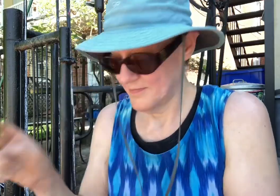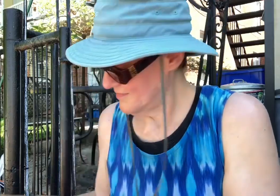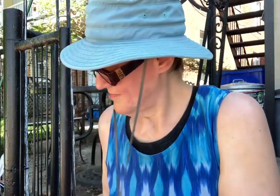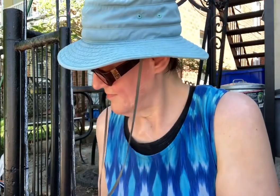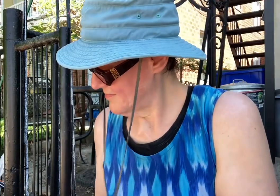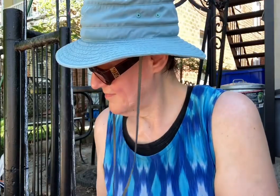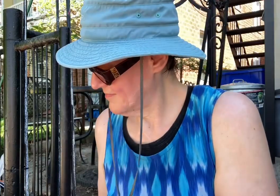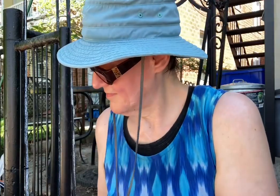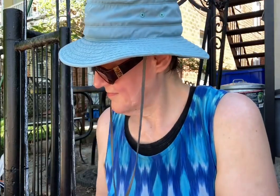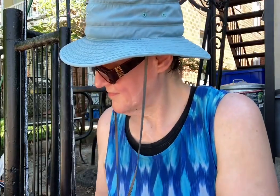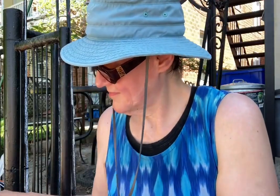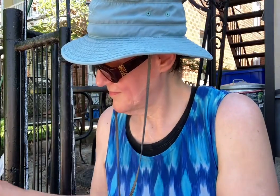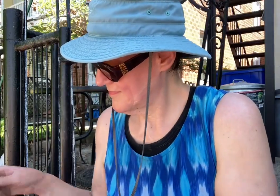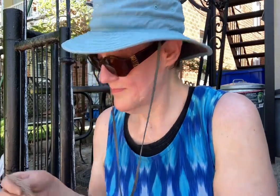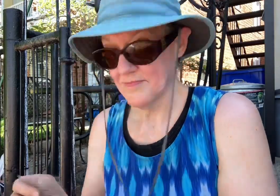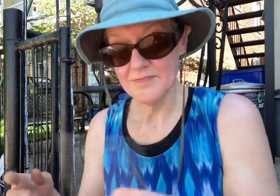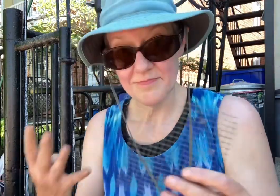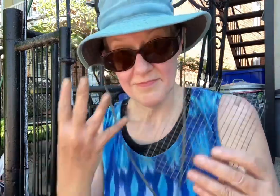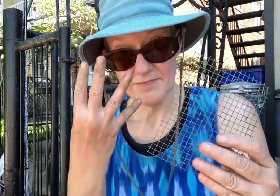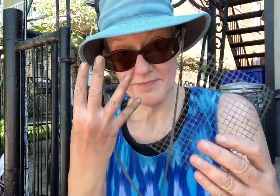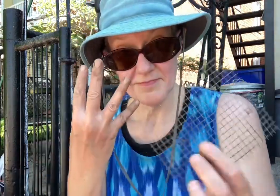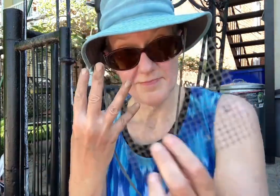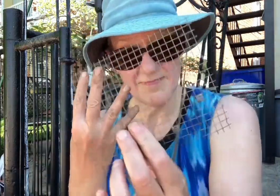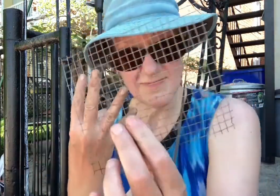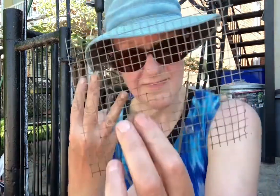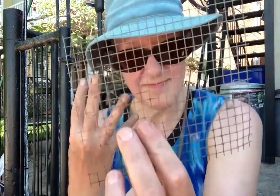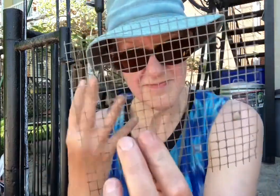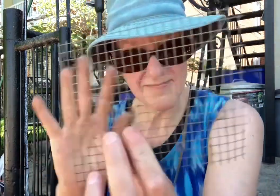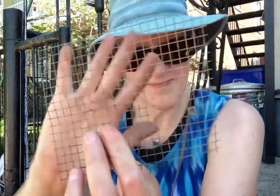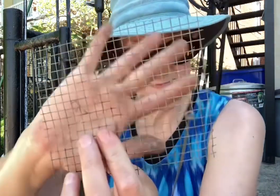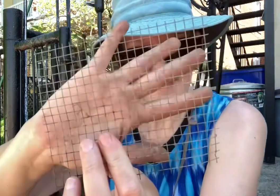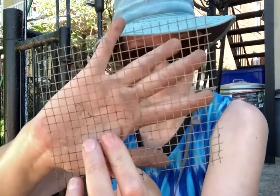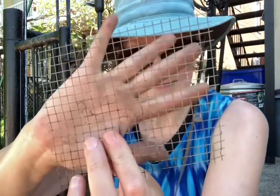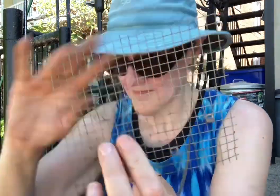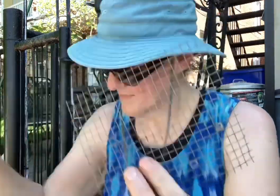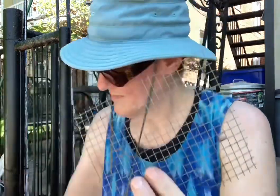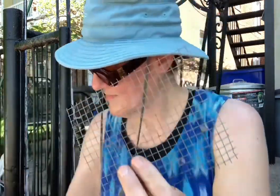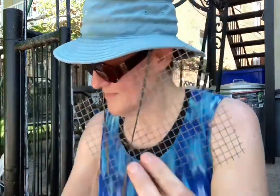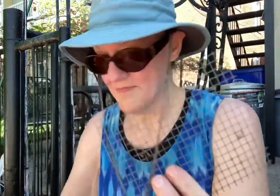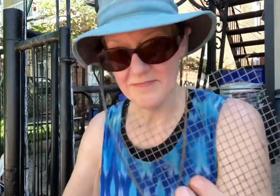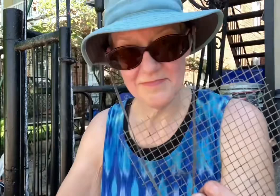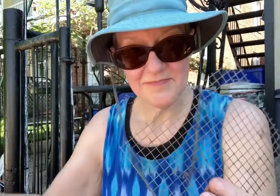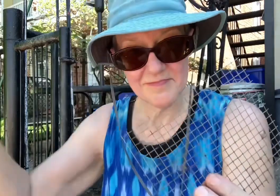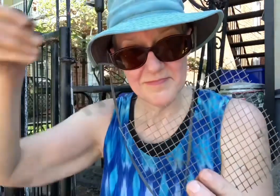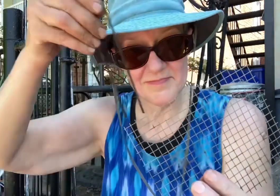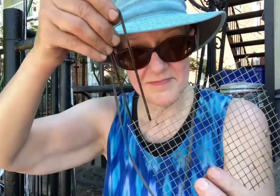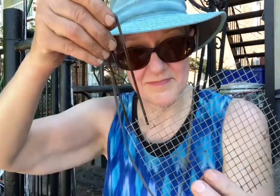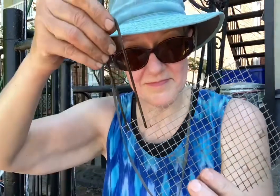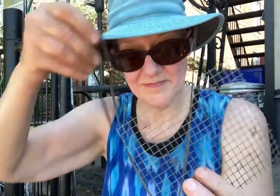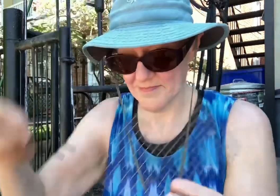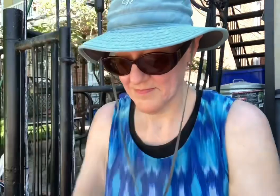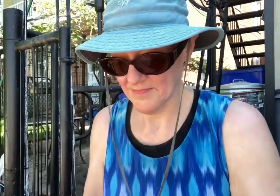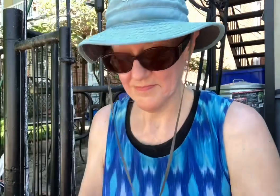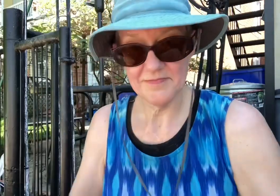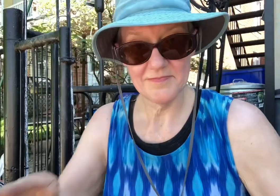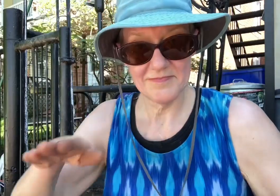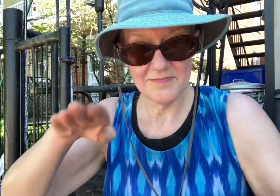soil. So I'm going to use these pieces of hardware cloth and surround the stem on all